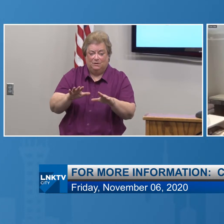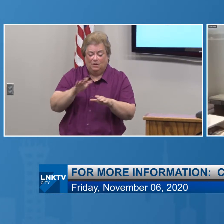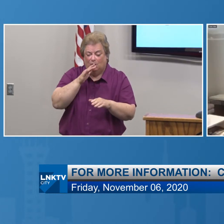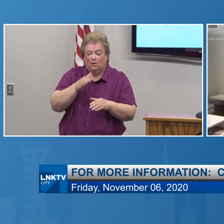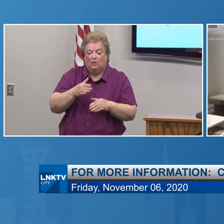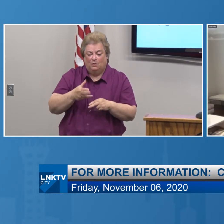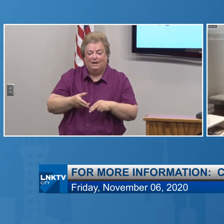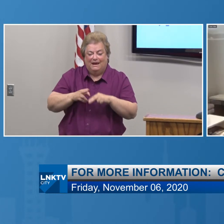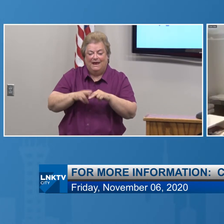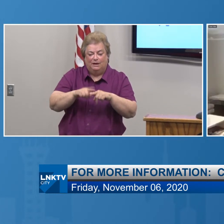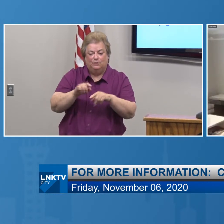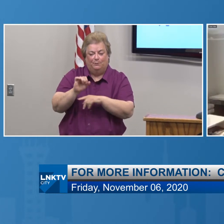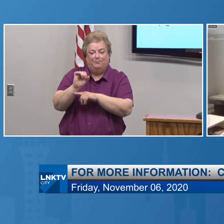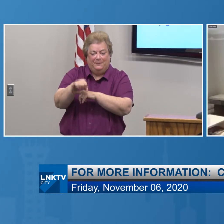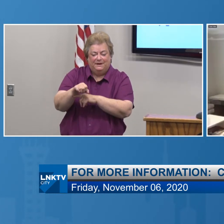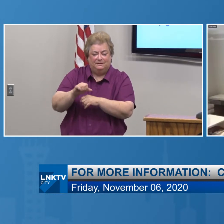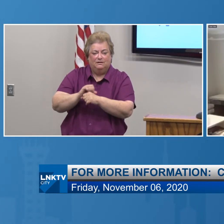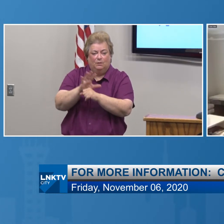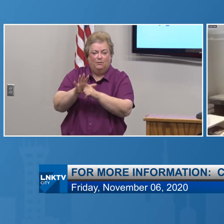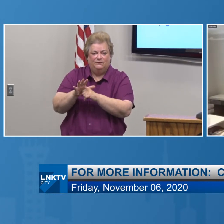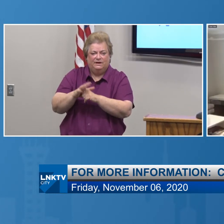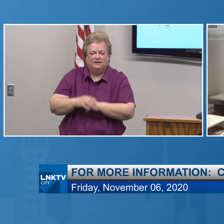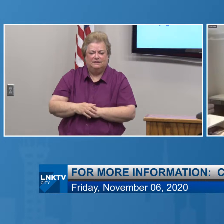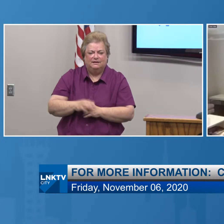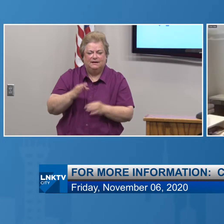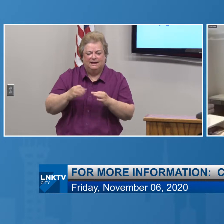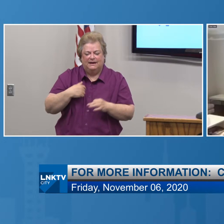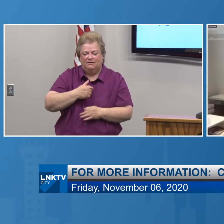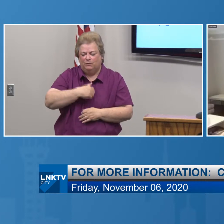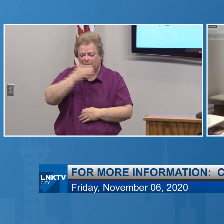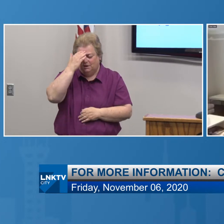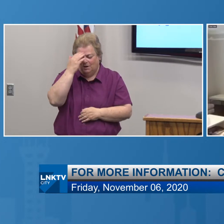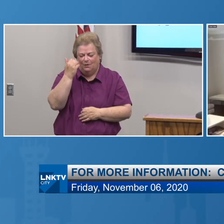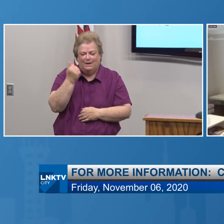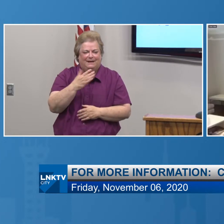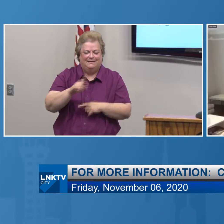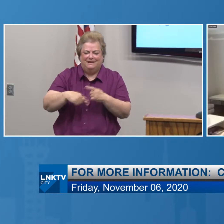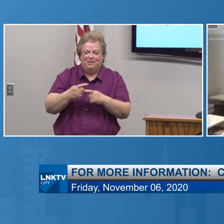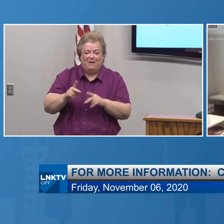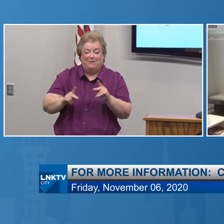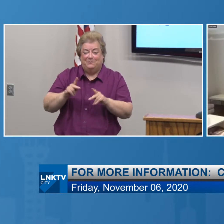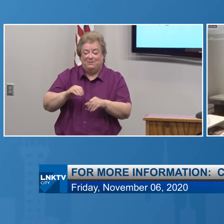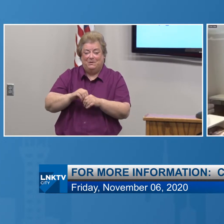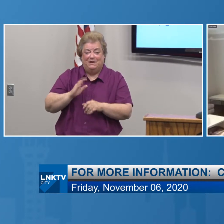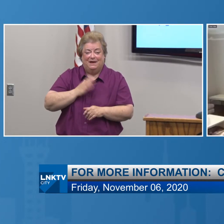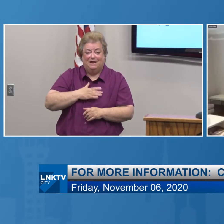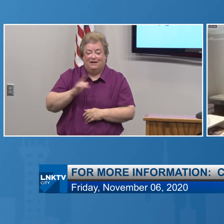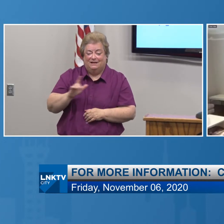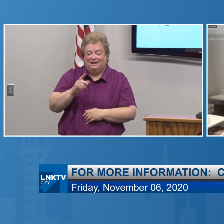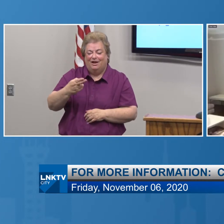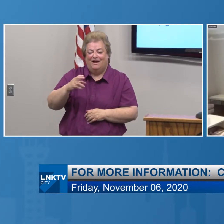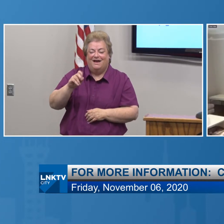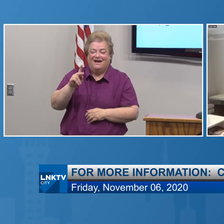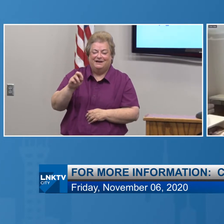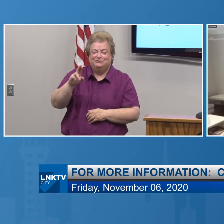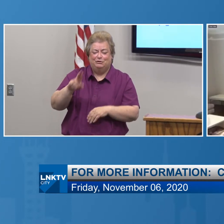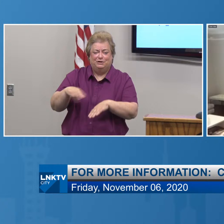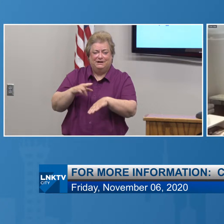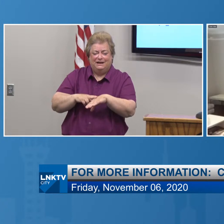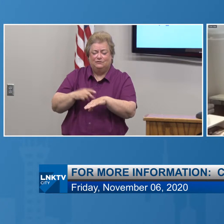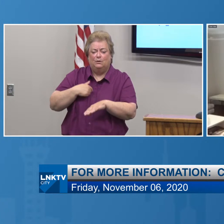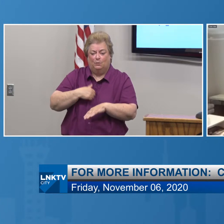over the virus. And if we know anything about the people in this community, in this Husker Nation of ours, it's that we like